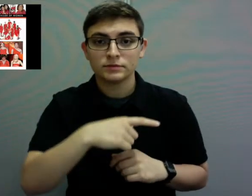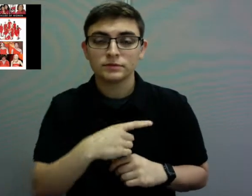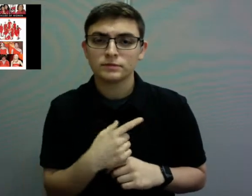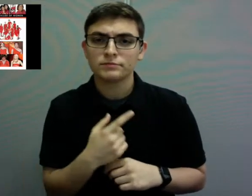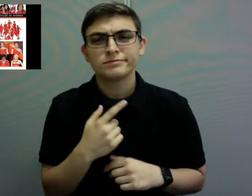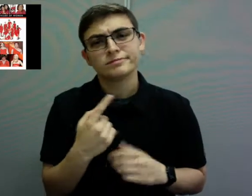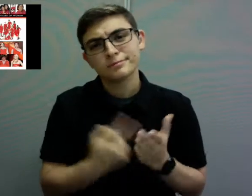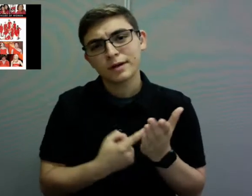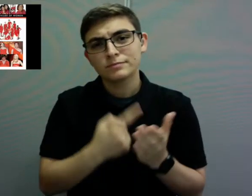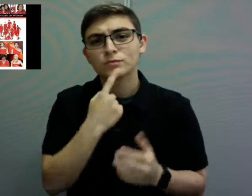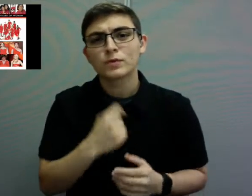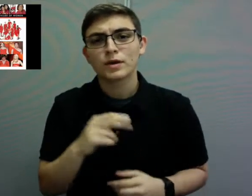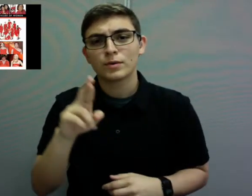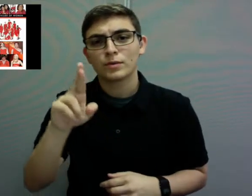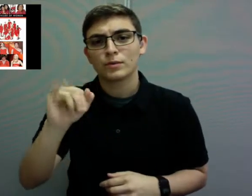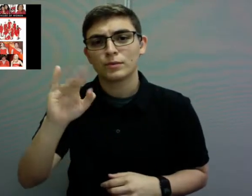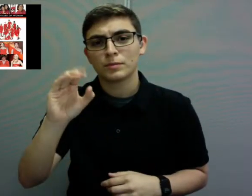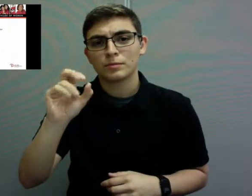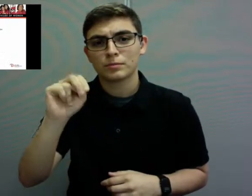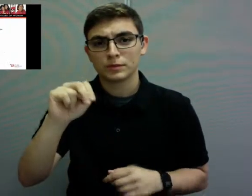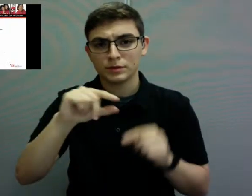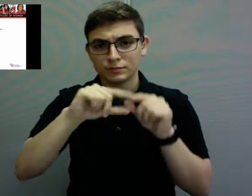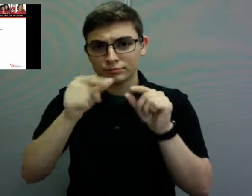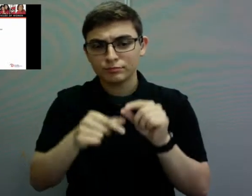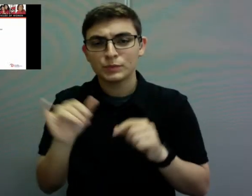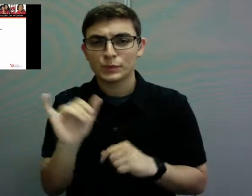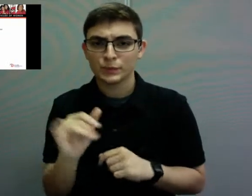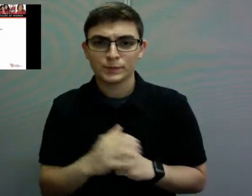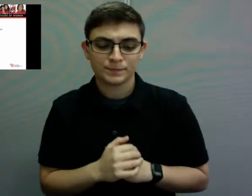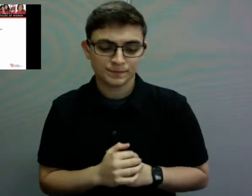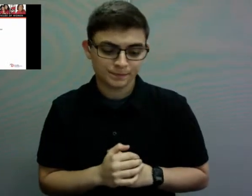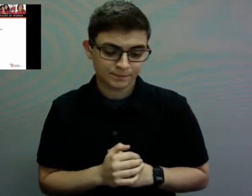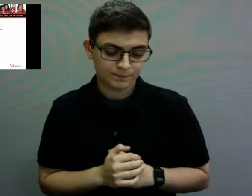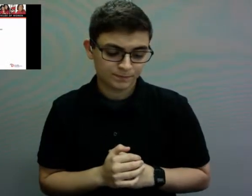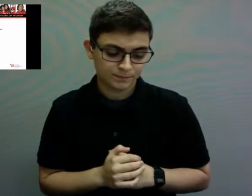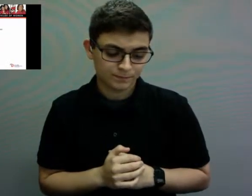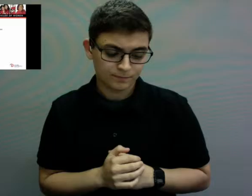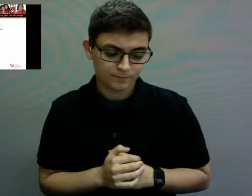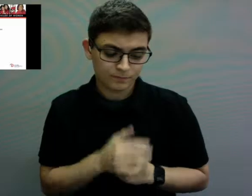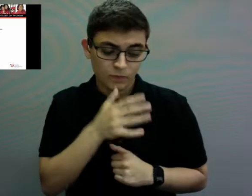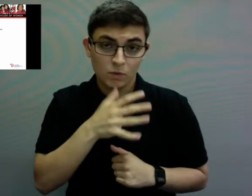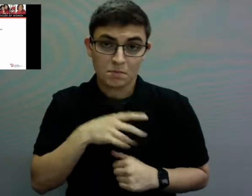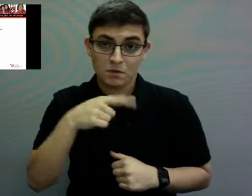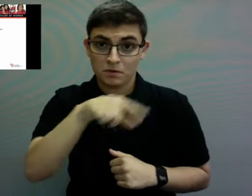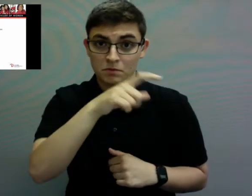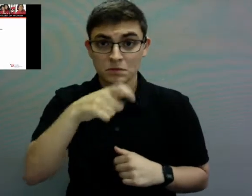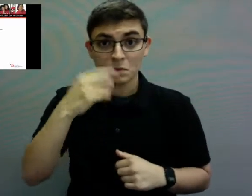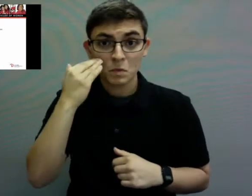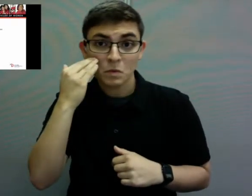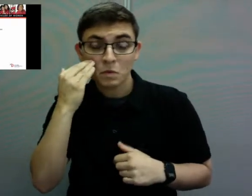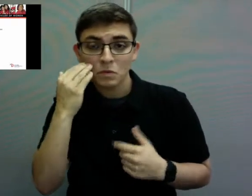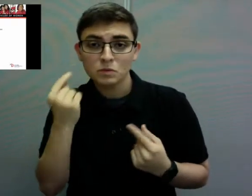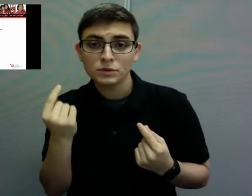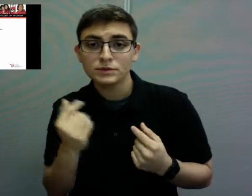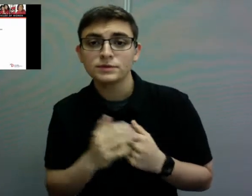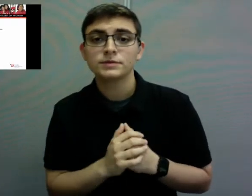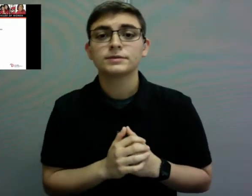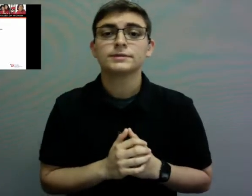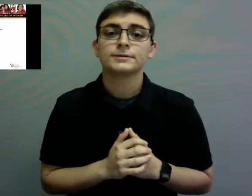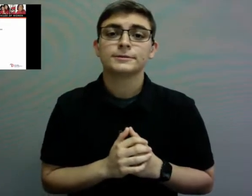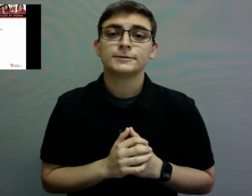there. Also a red ribbon sometimes you'll see. And today what we're going to talk about is what women need to know about heart